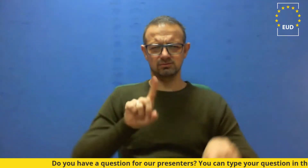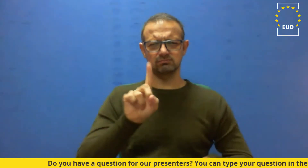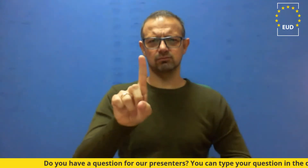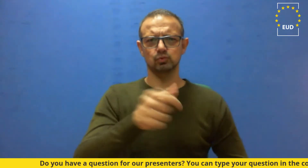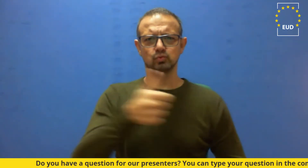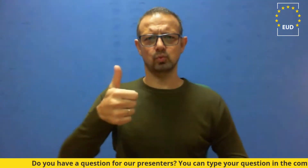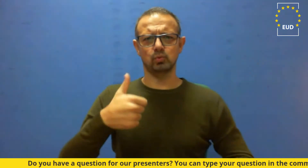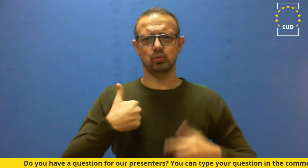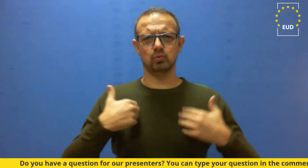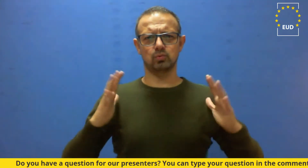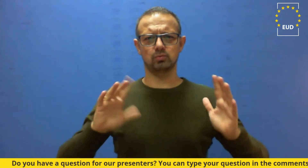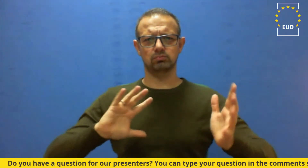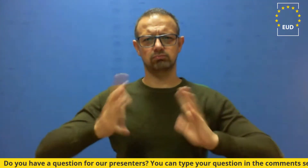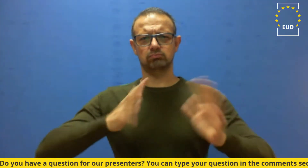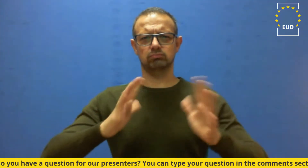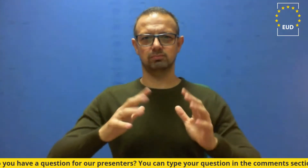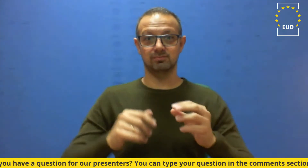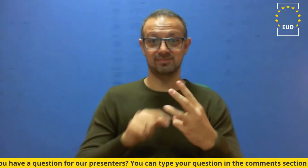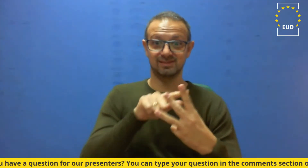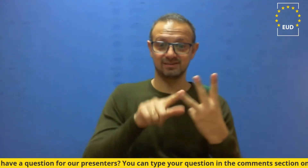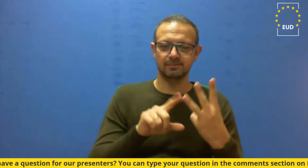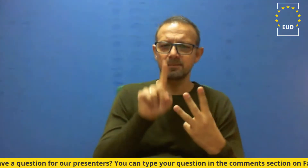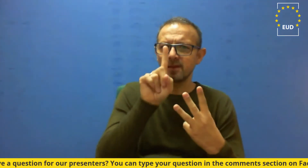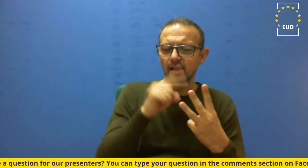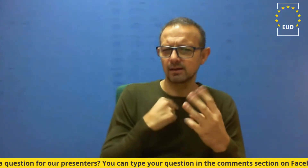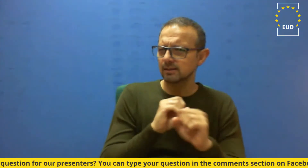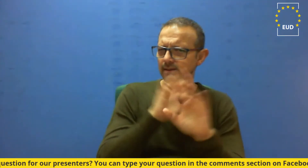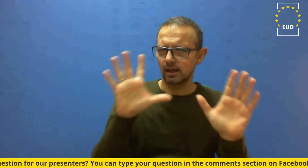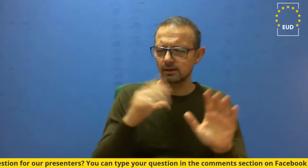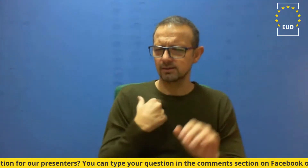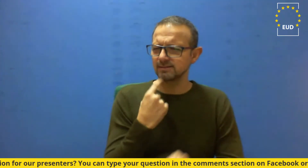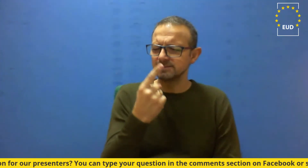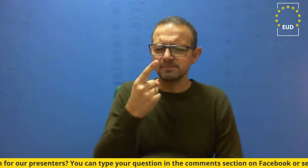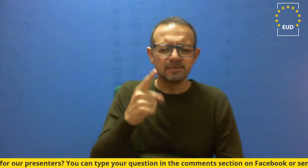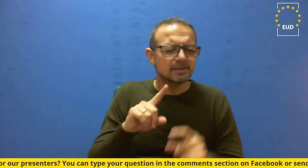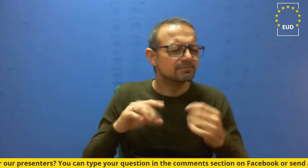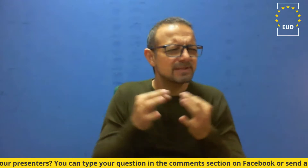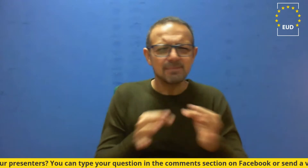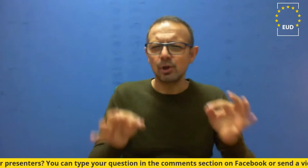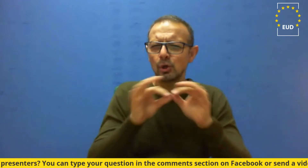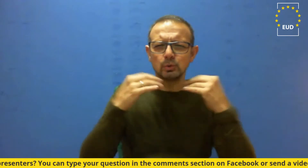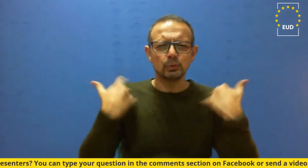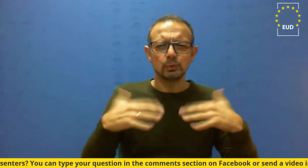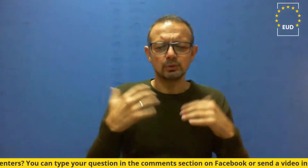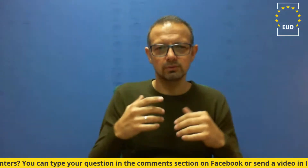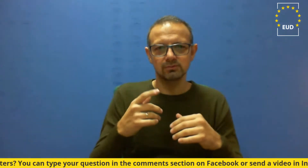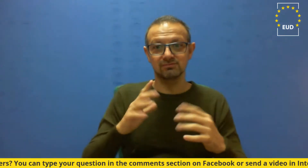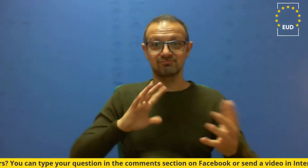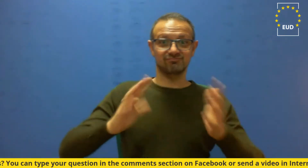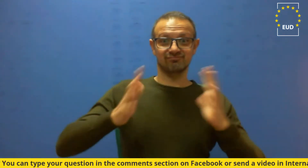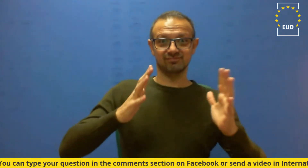the interpreter at the same size? Do you have the sign language interpreter larger than the